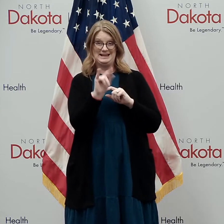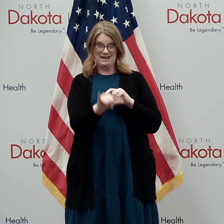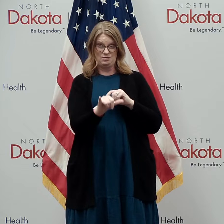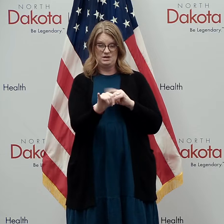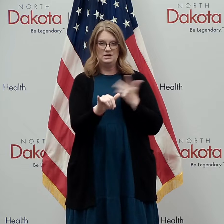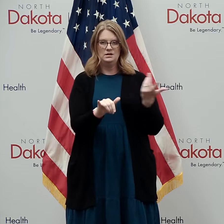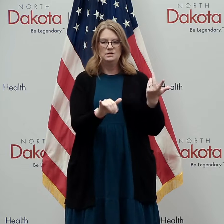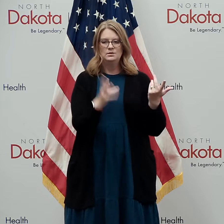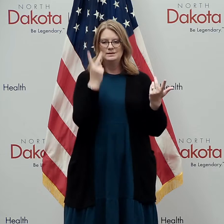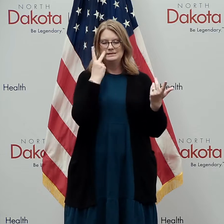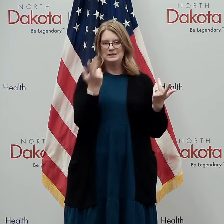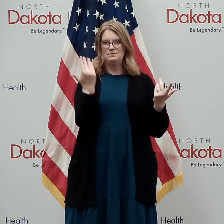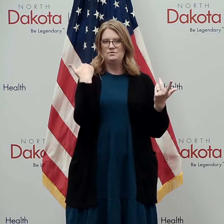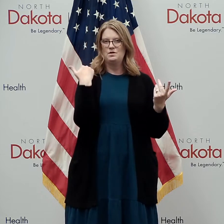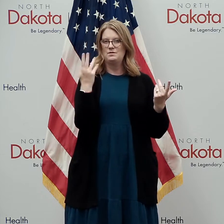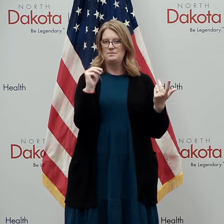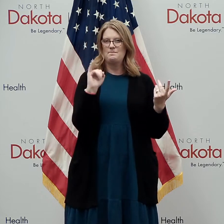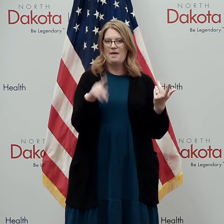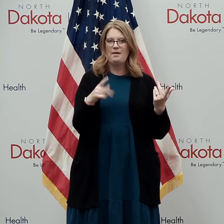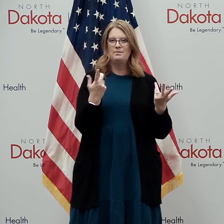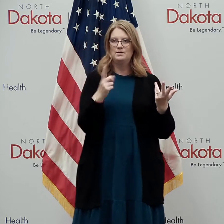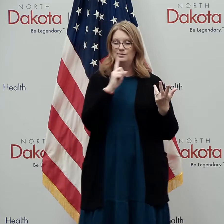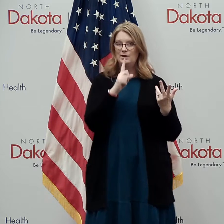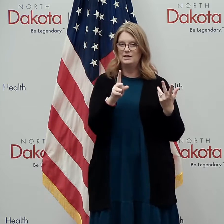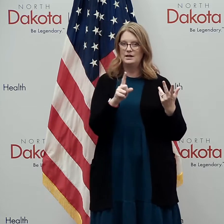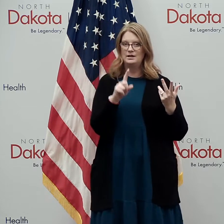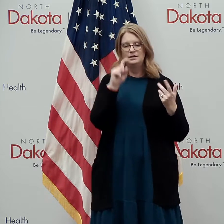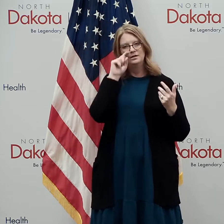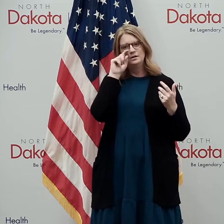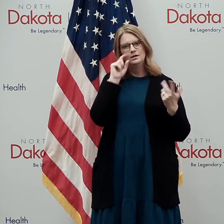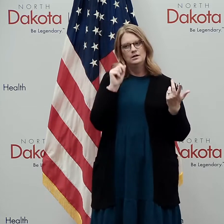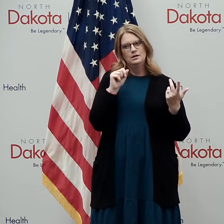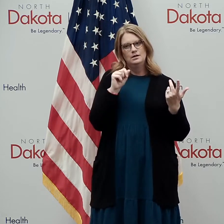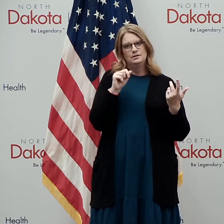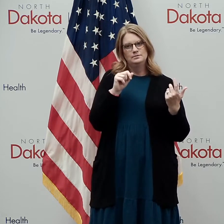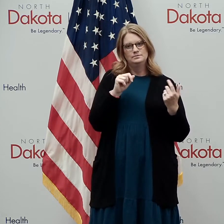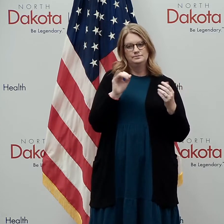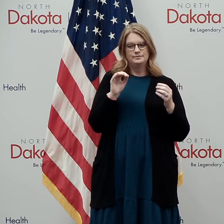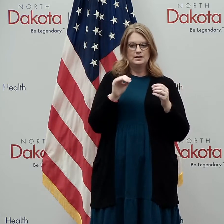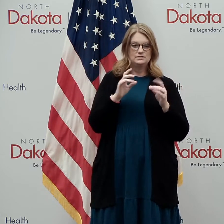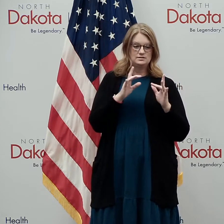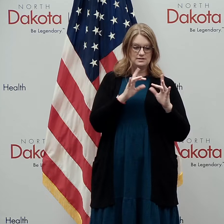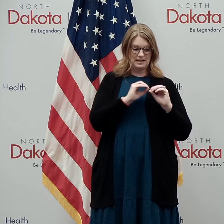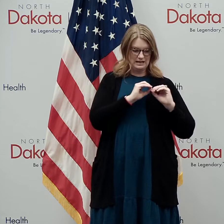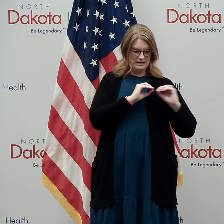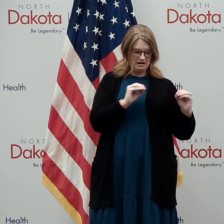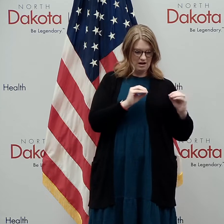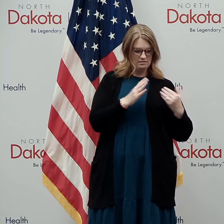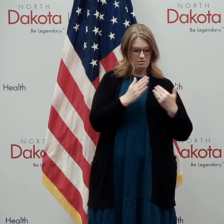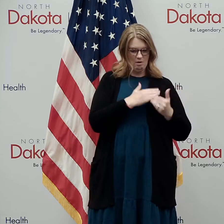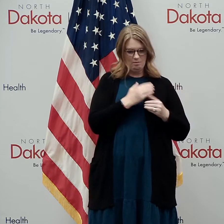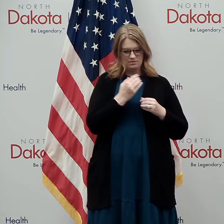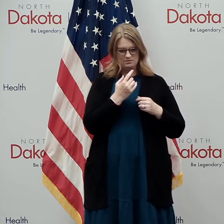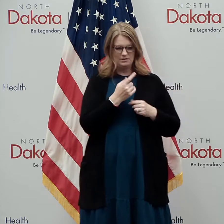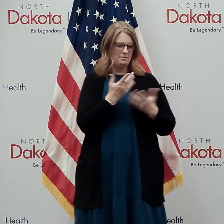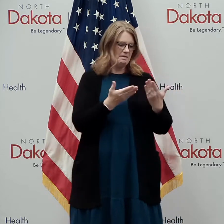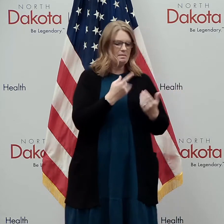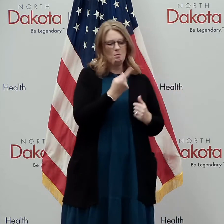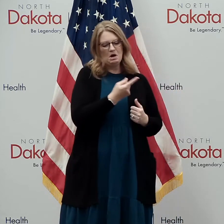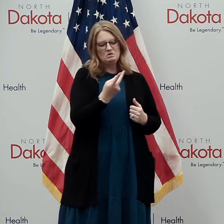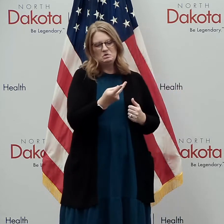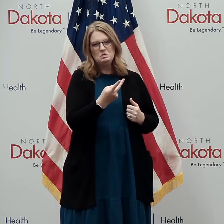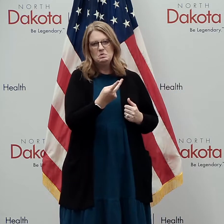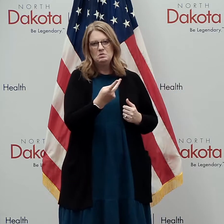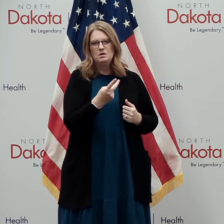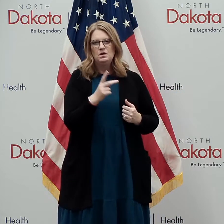earlier map that the distribution of cases goes from none to almost none to